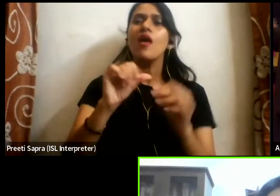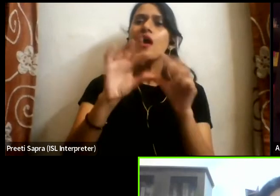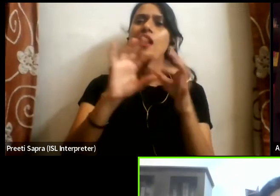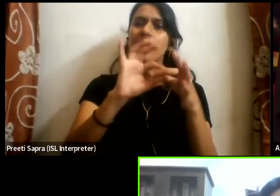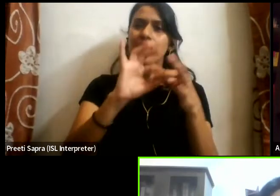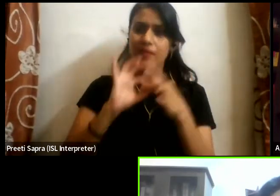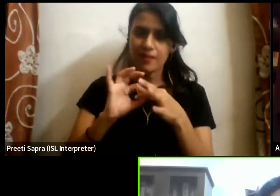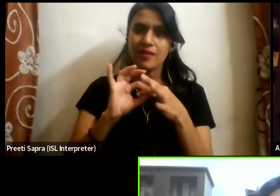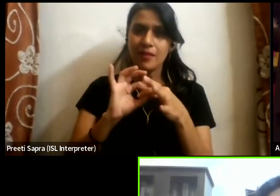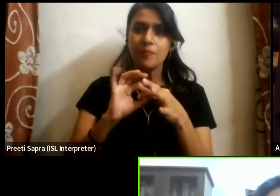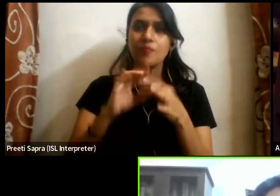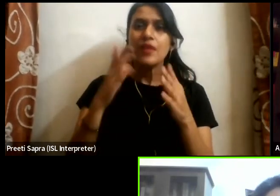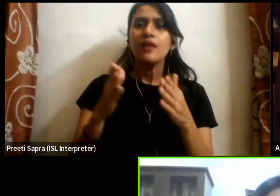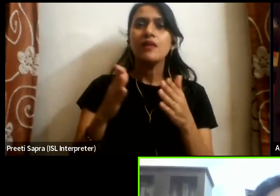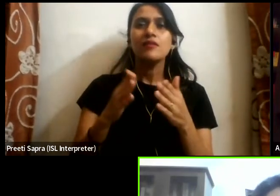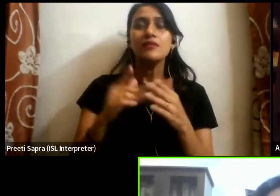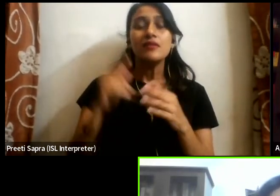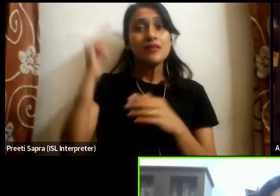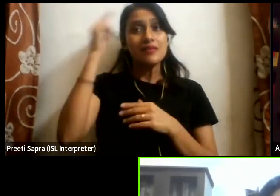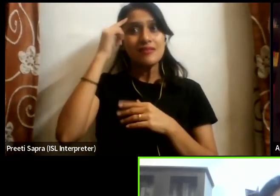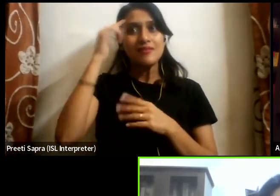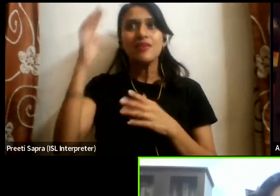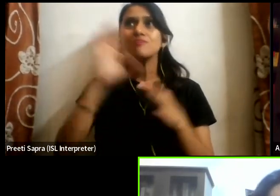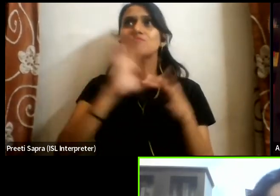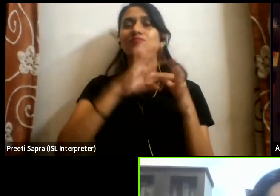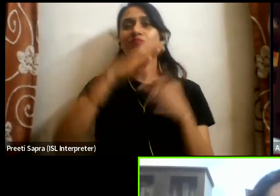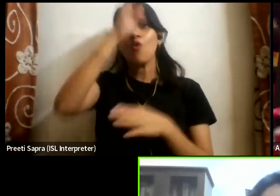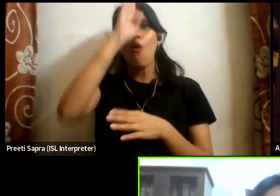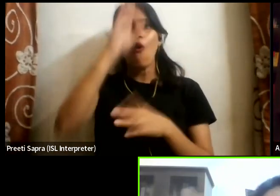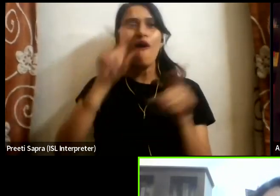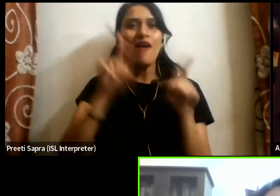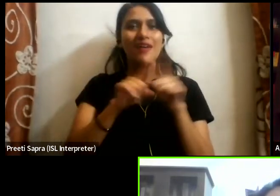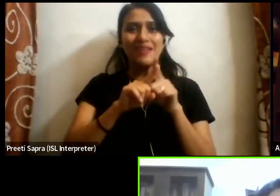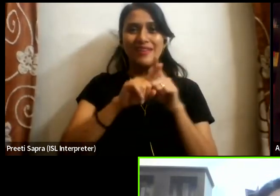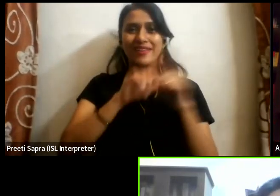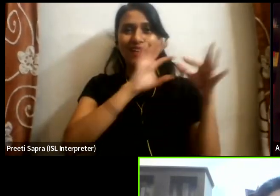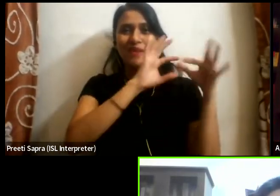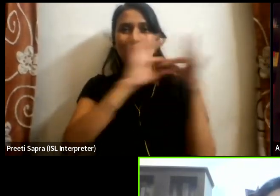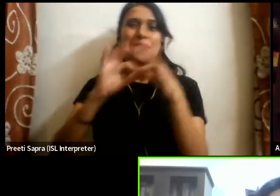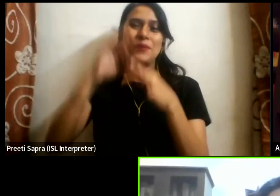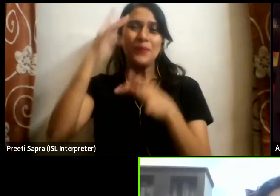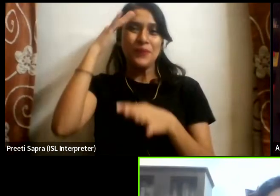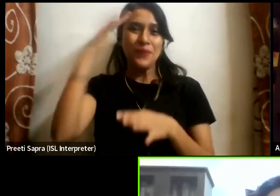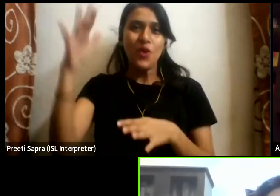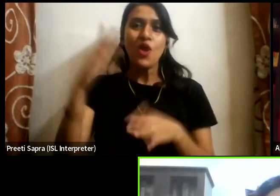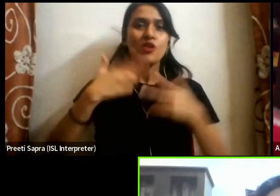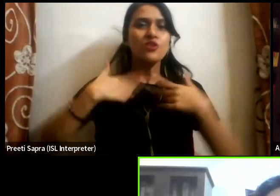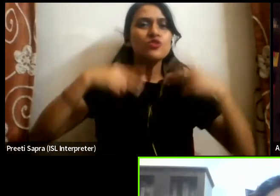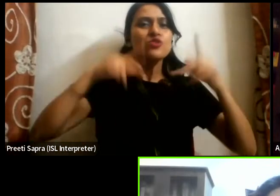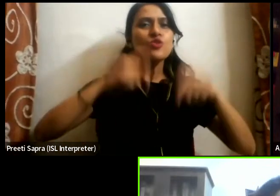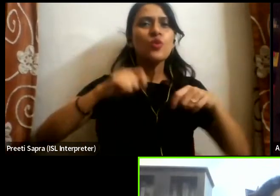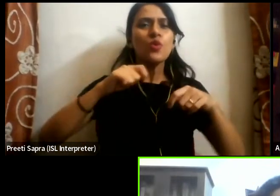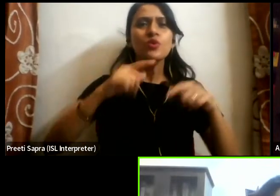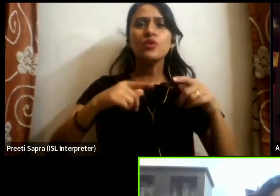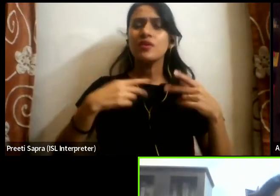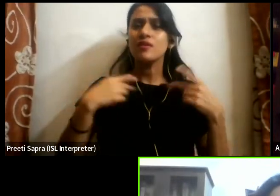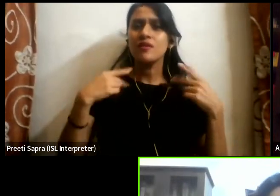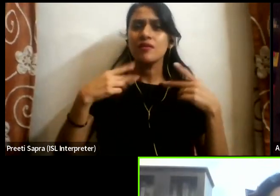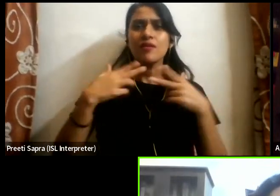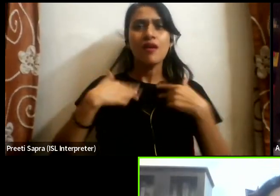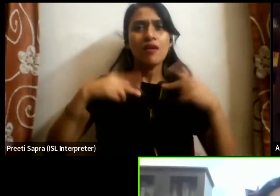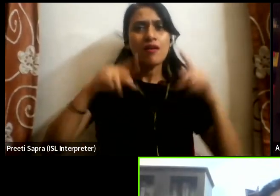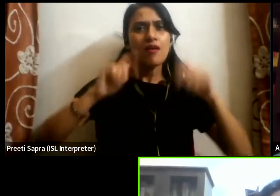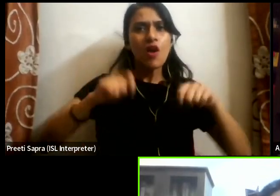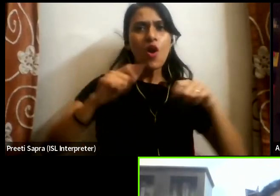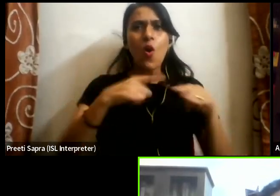a divine theory driven understanding of who our judges are. They can do